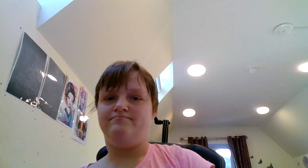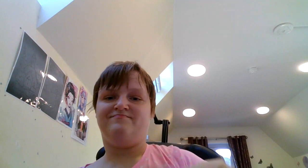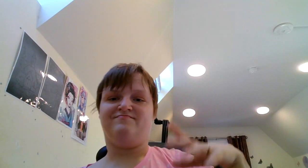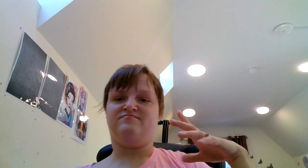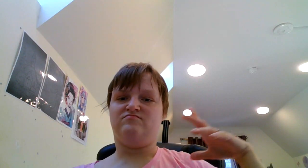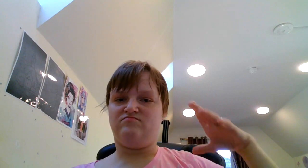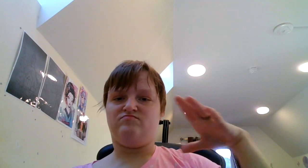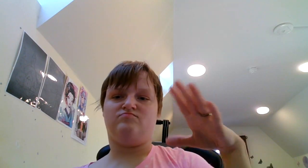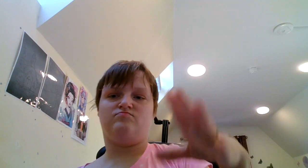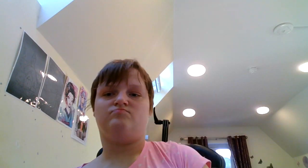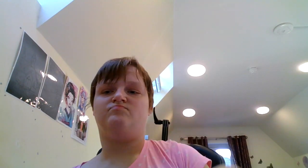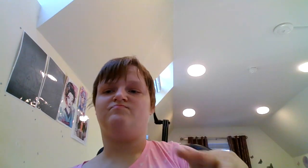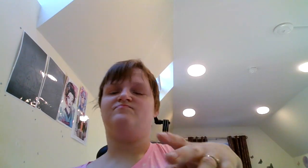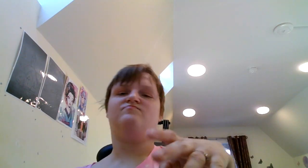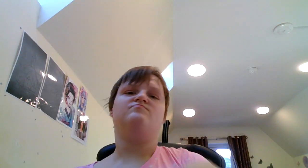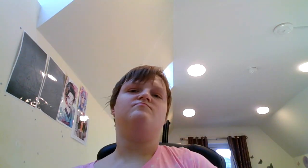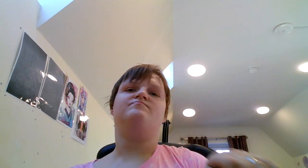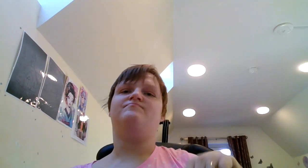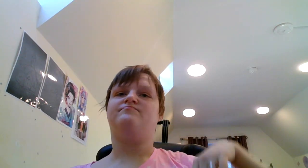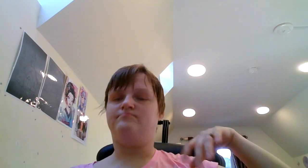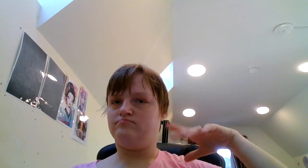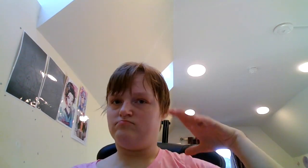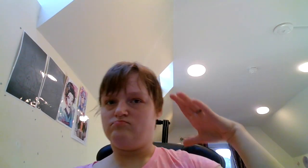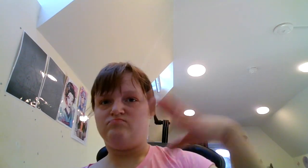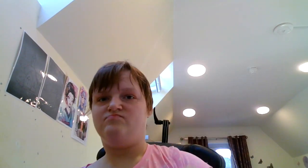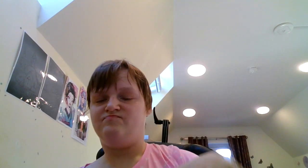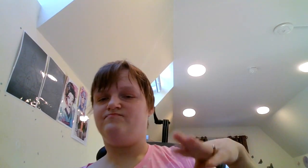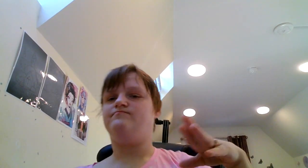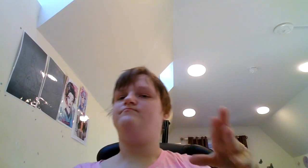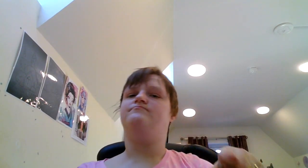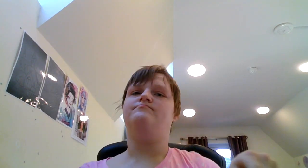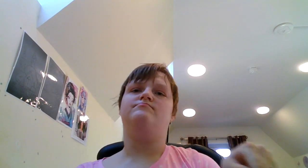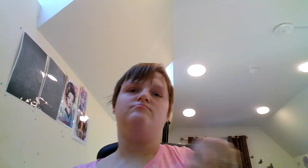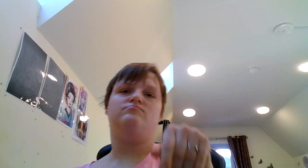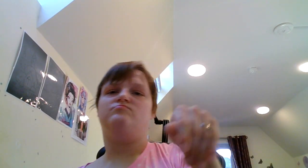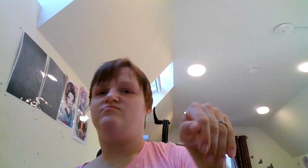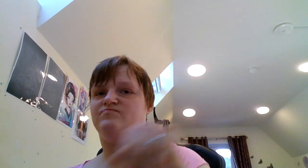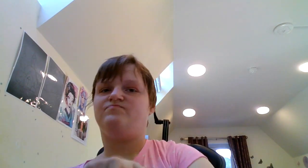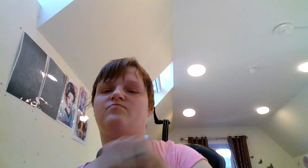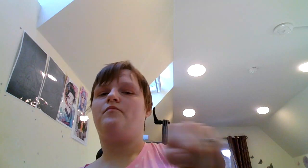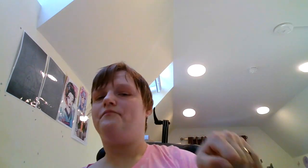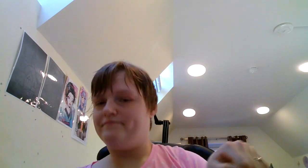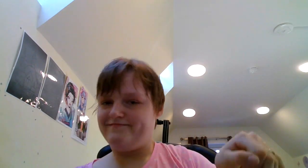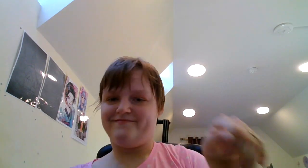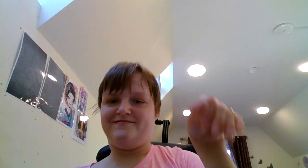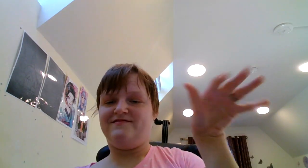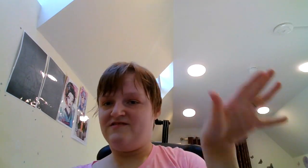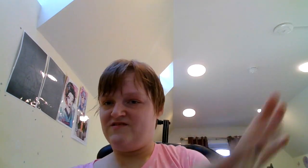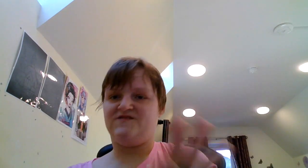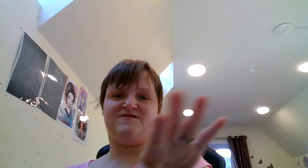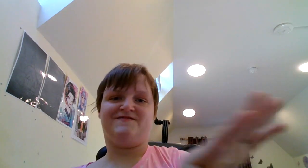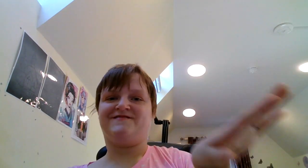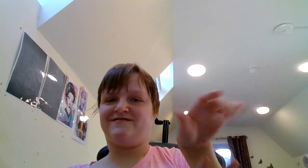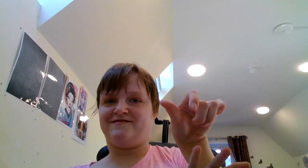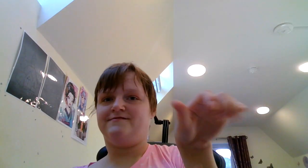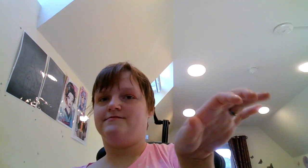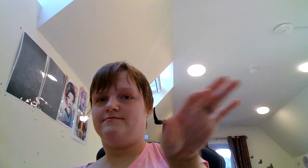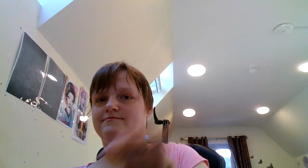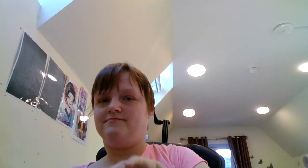to conduct their experiments and brought in a research student, called Charles Best, to help out.